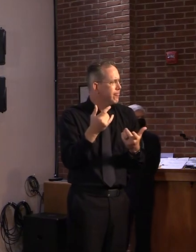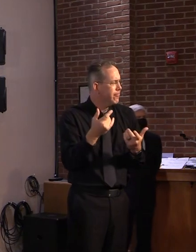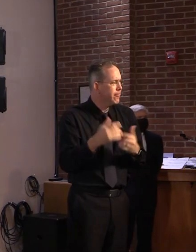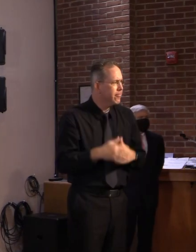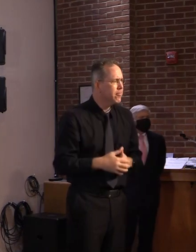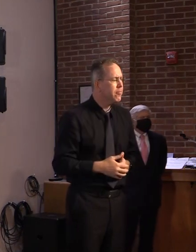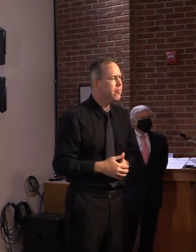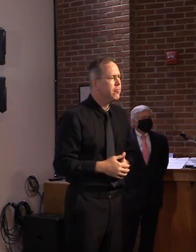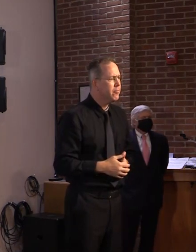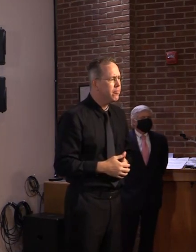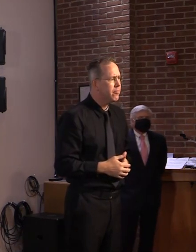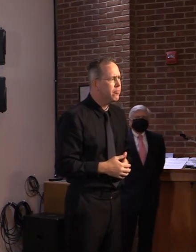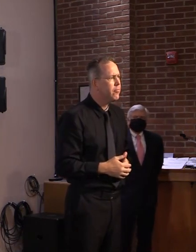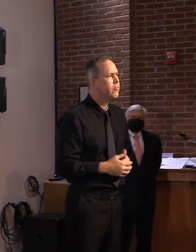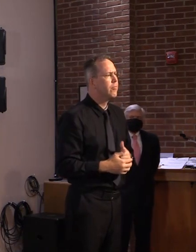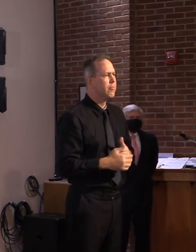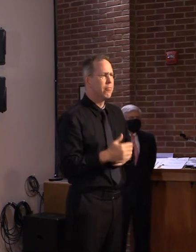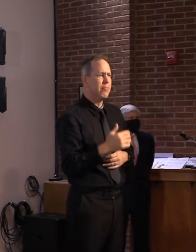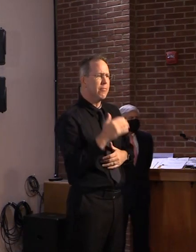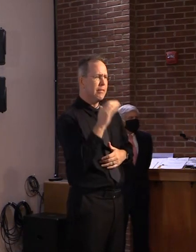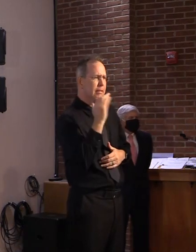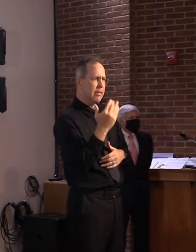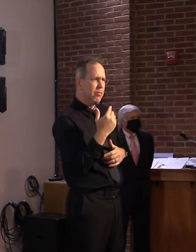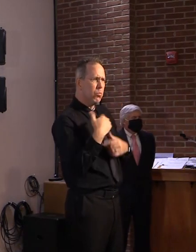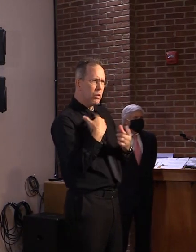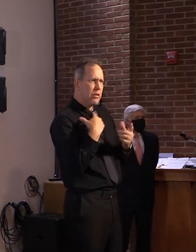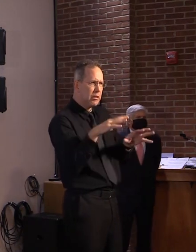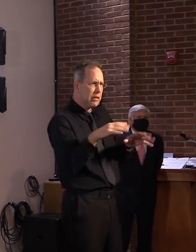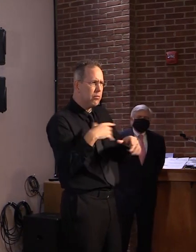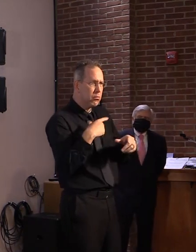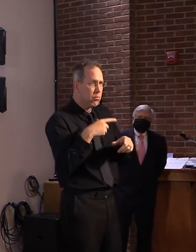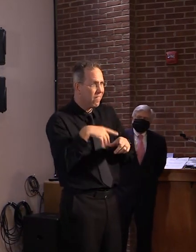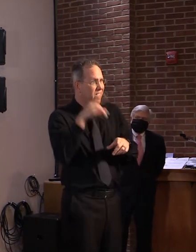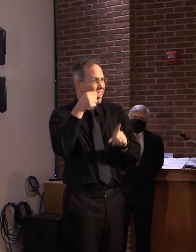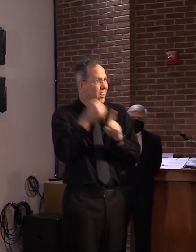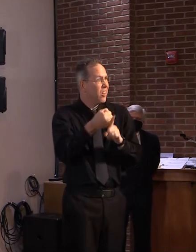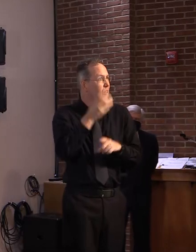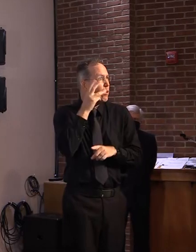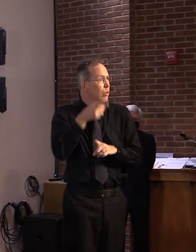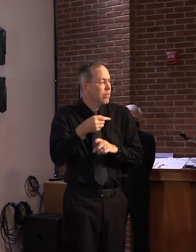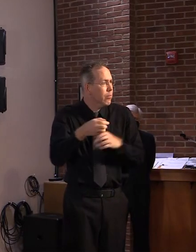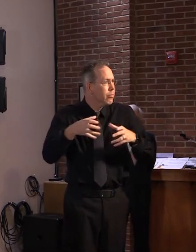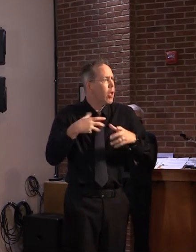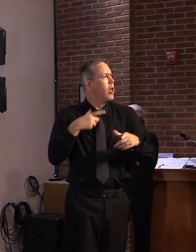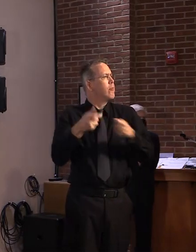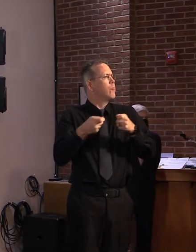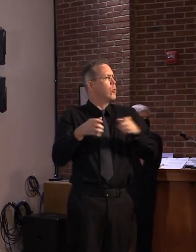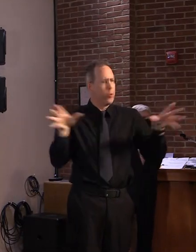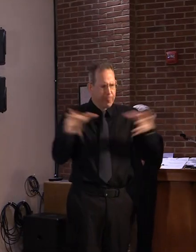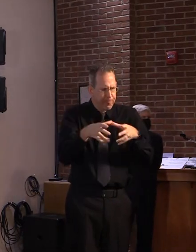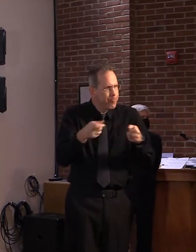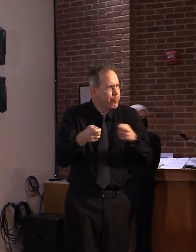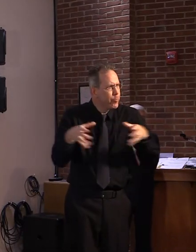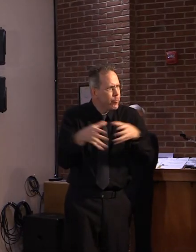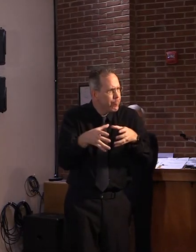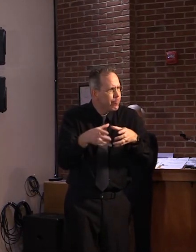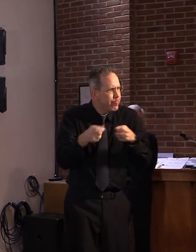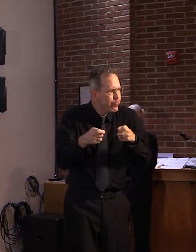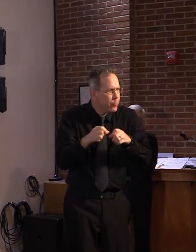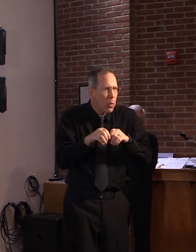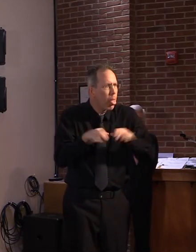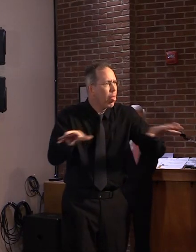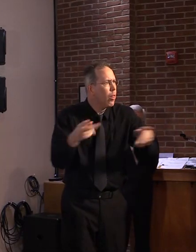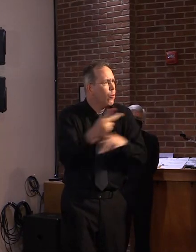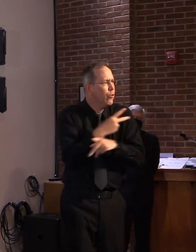a box-it-in strategy is having an impact, which is not playing out in some of the places around the country that you've